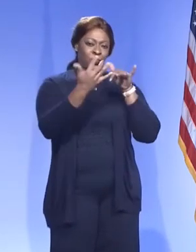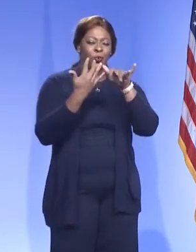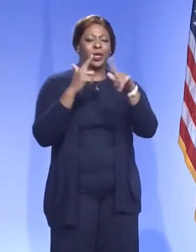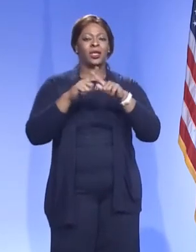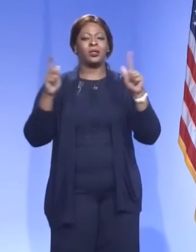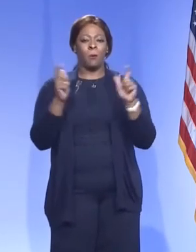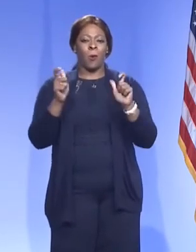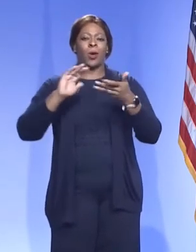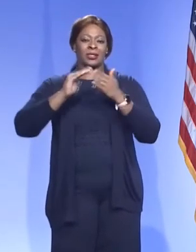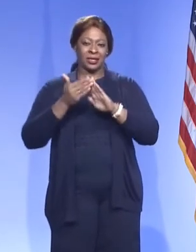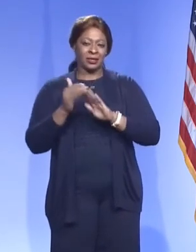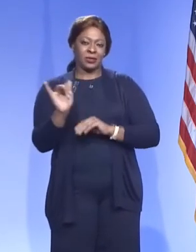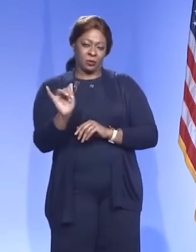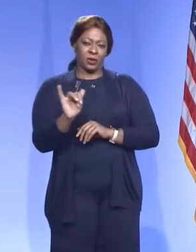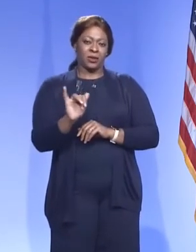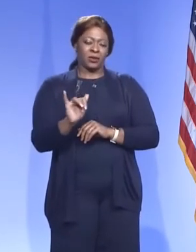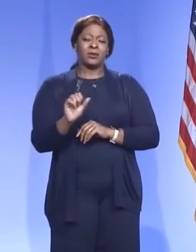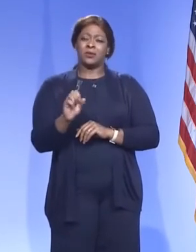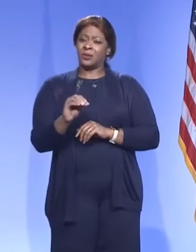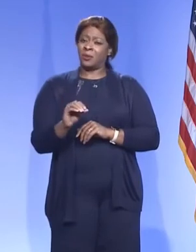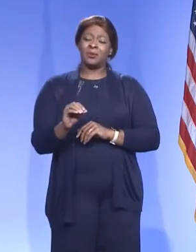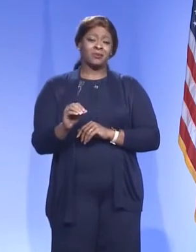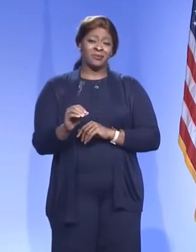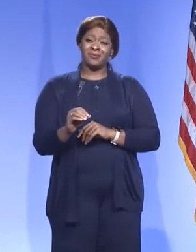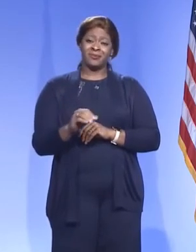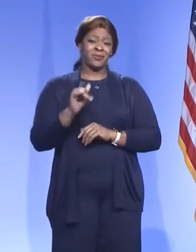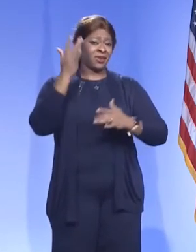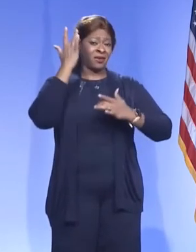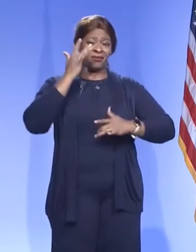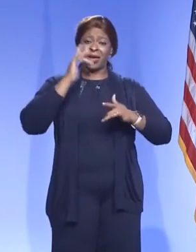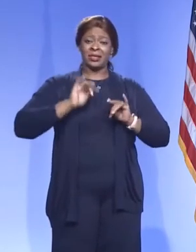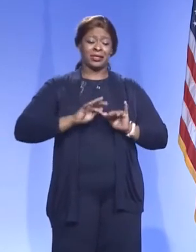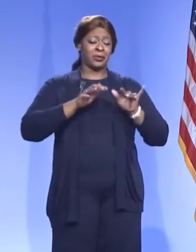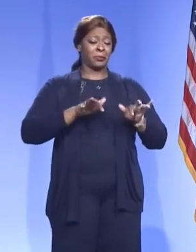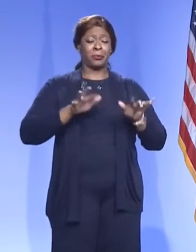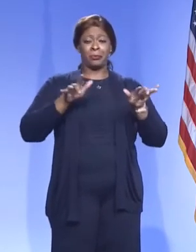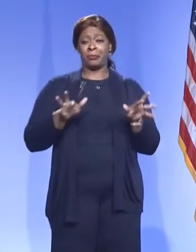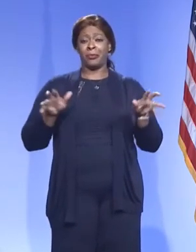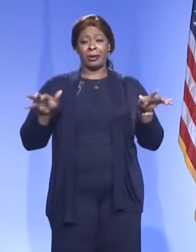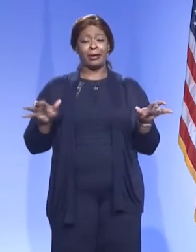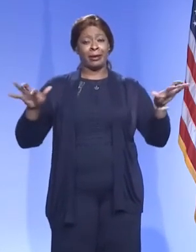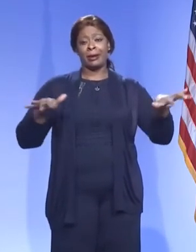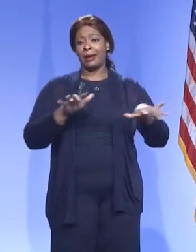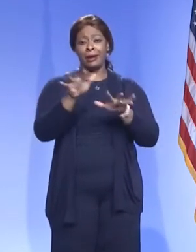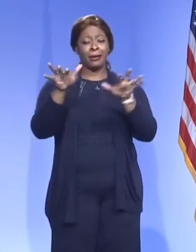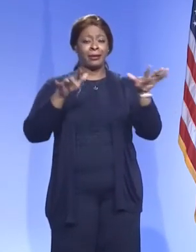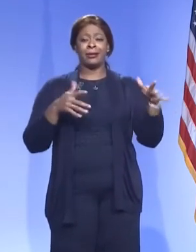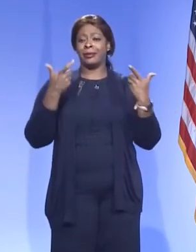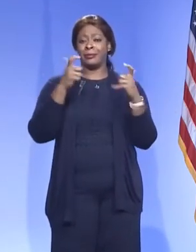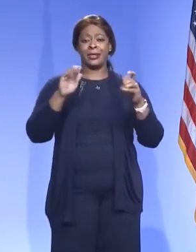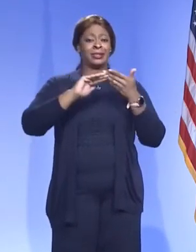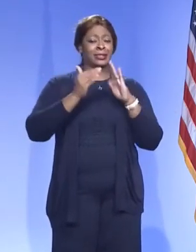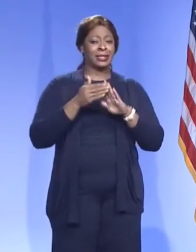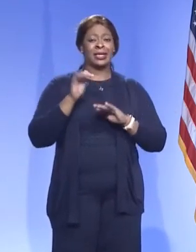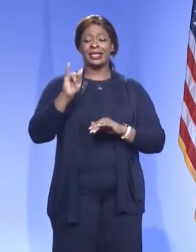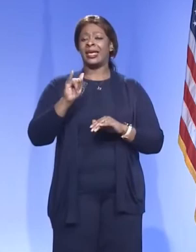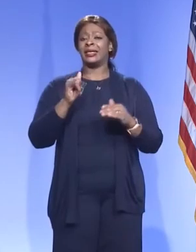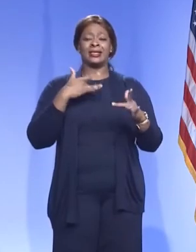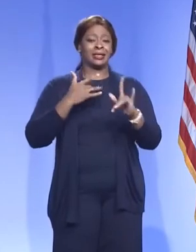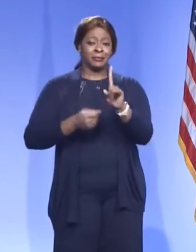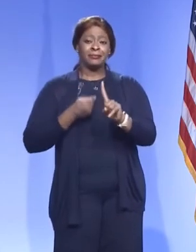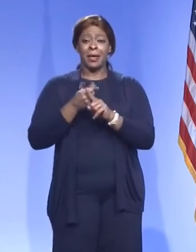the areas where the virus is actually accelerating its transmission. And I was looking at that this morning on some maps, and you see